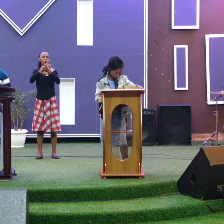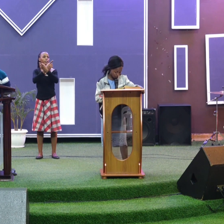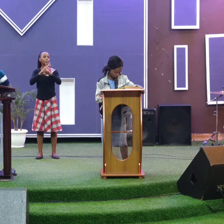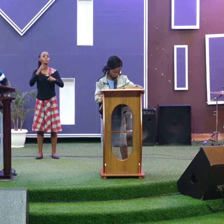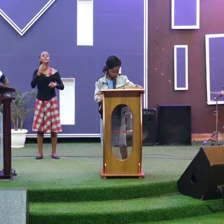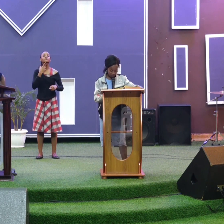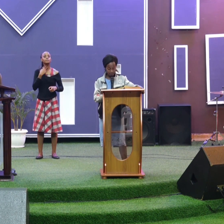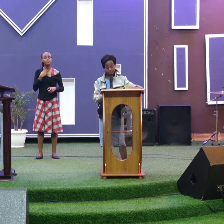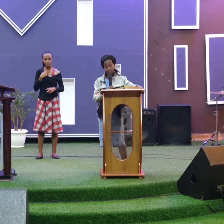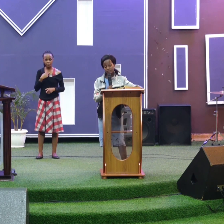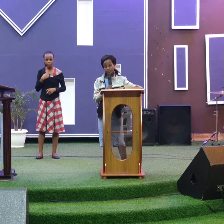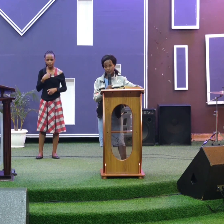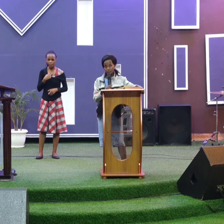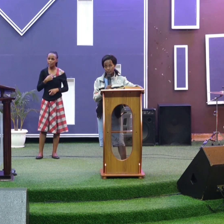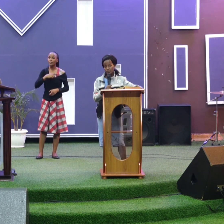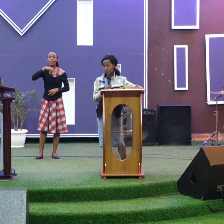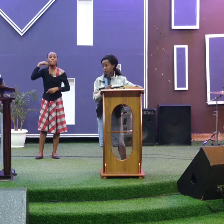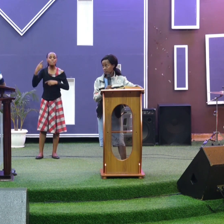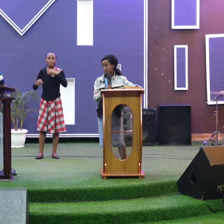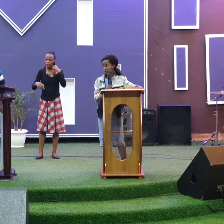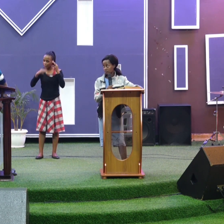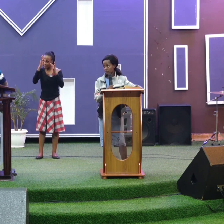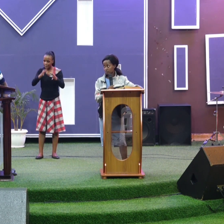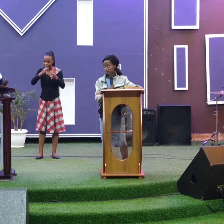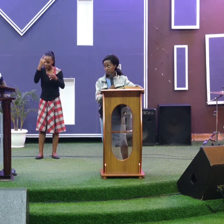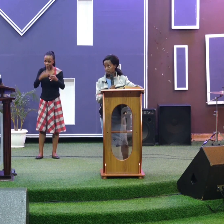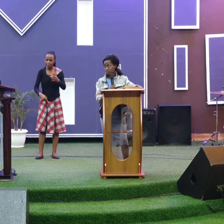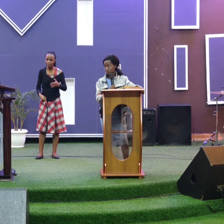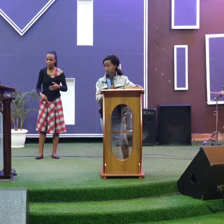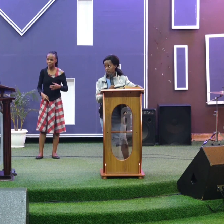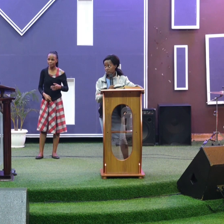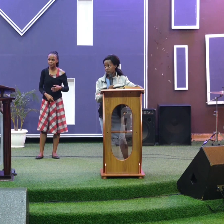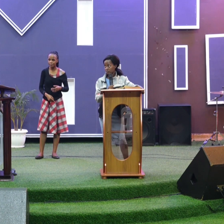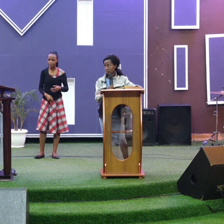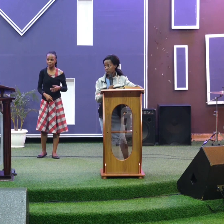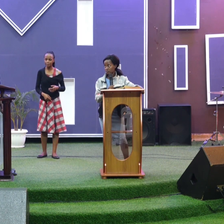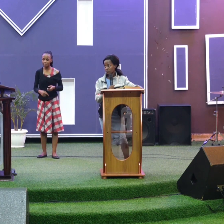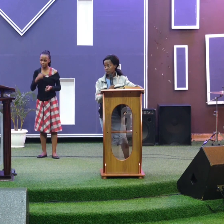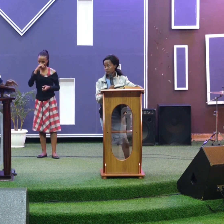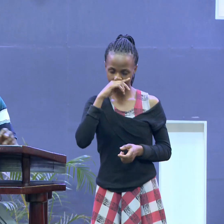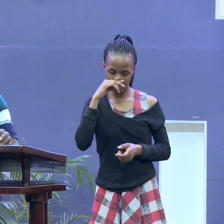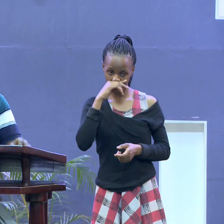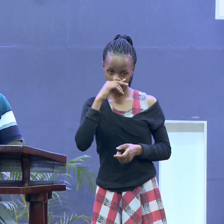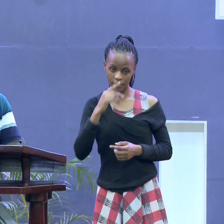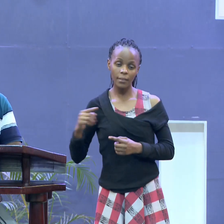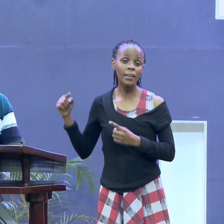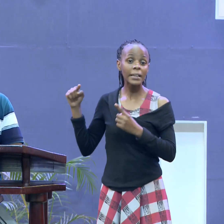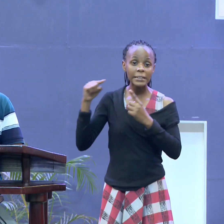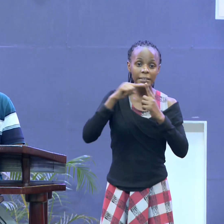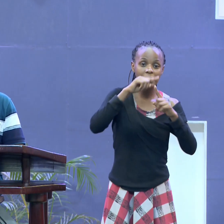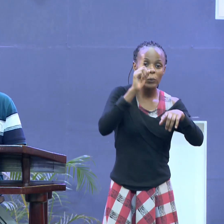The funny thing is until when things happen, their